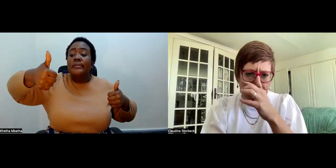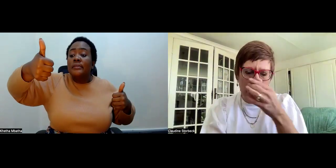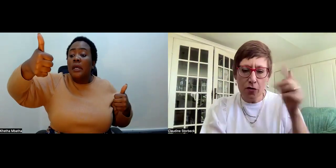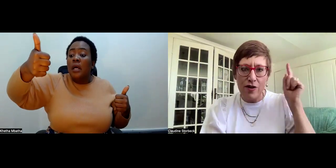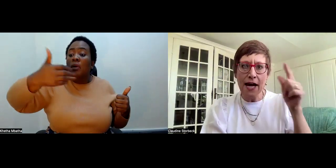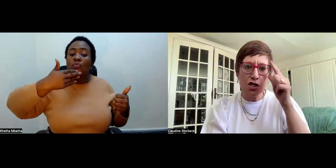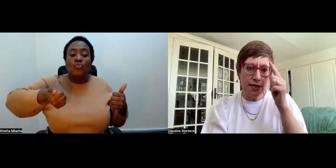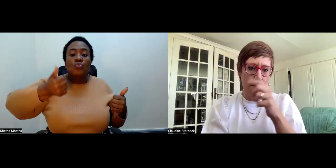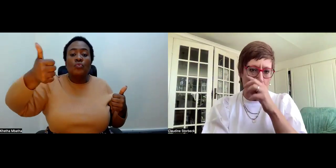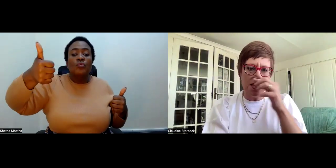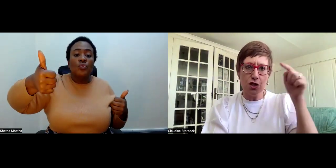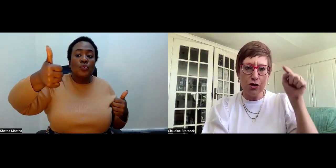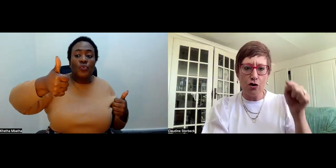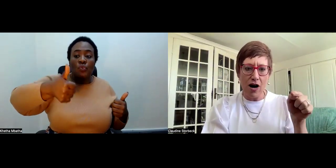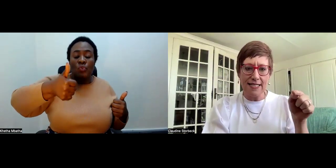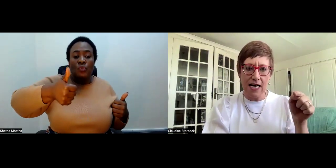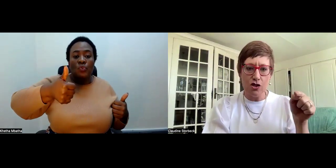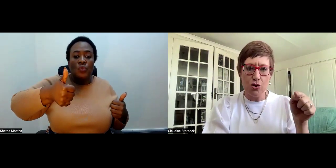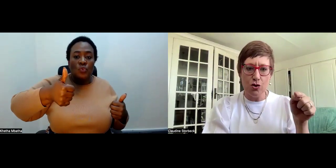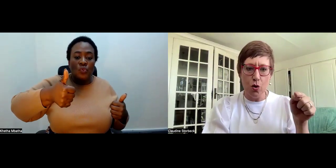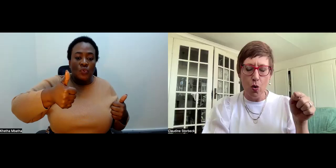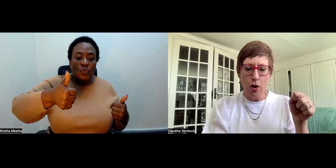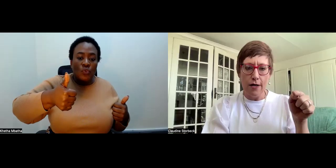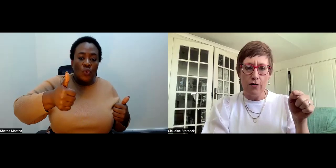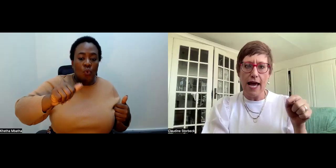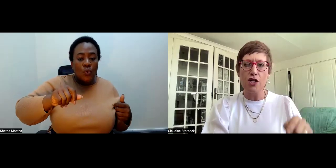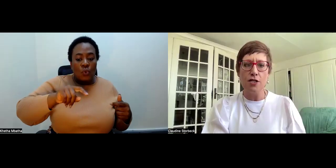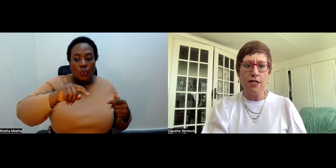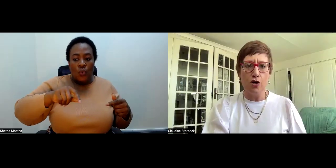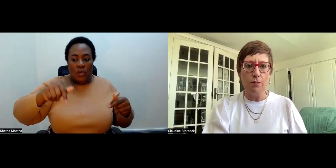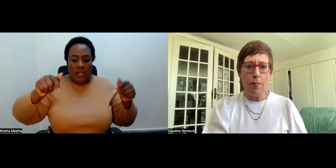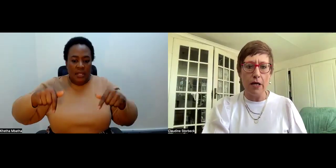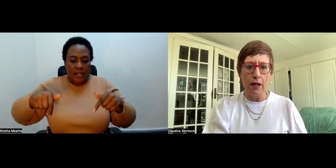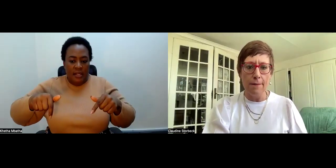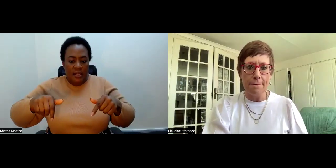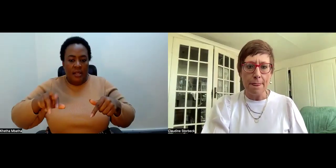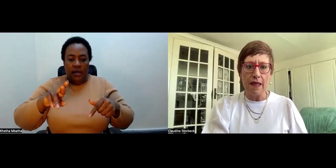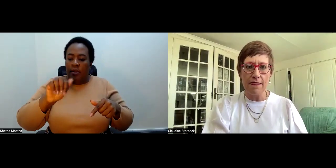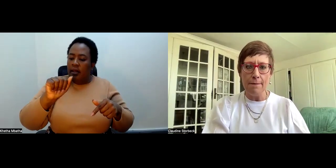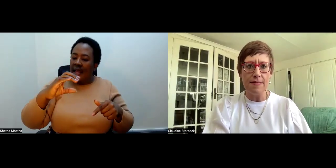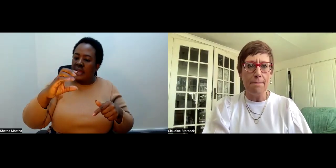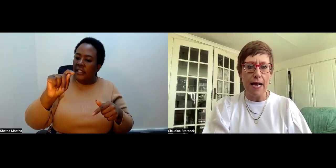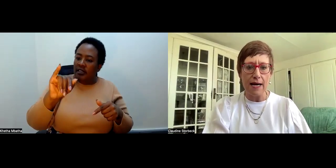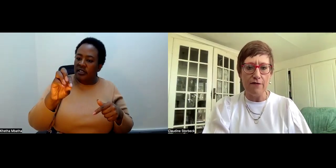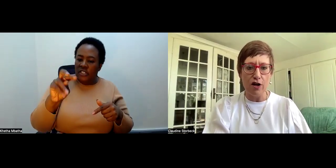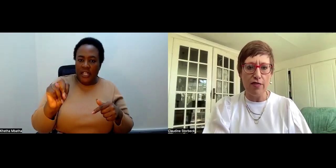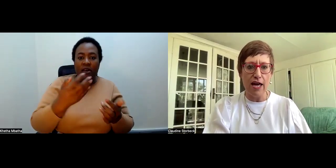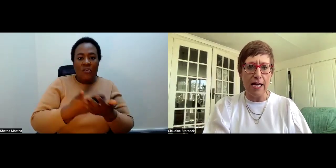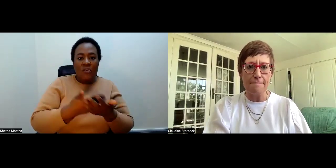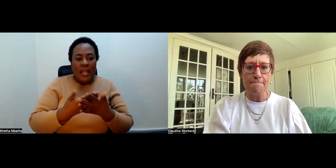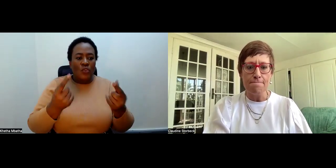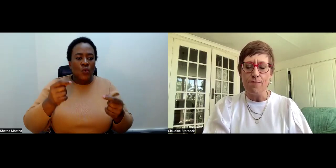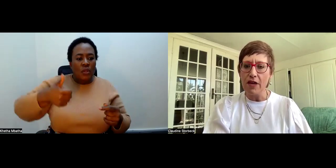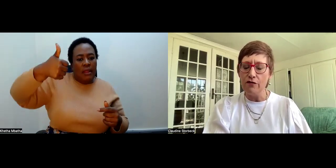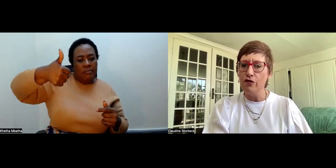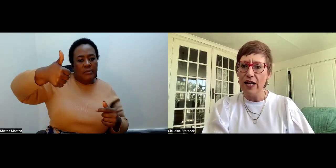In the reactions and emotions, so you go right down to your reactions and you can pop a little thumbs up like I've got